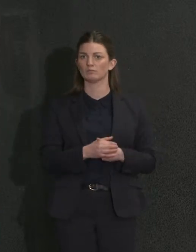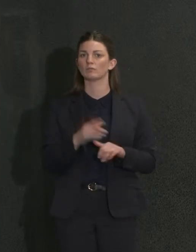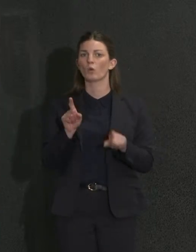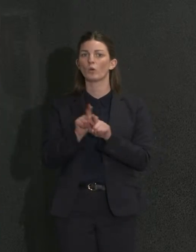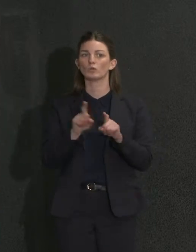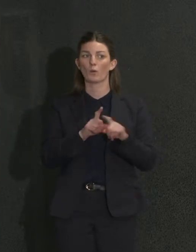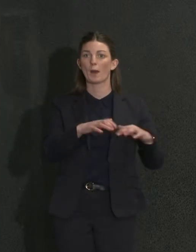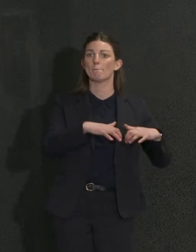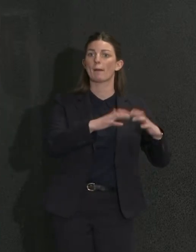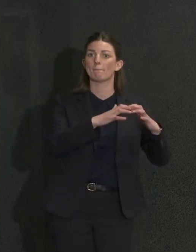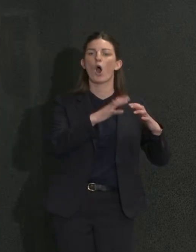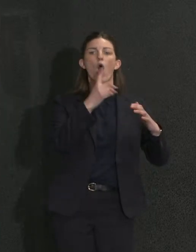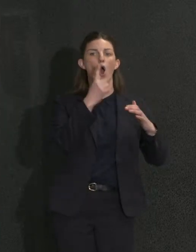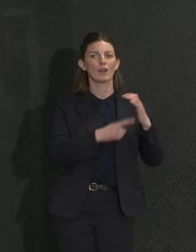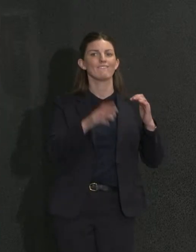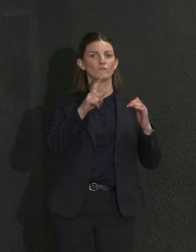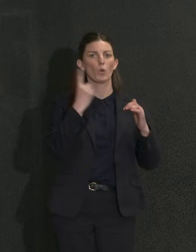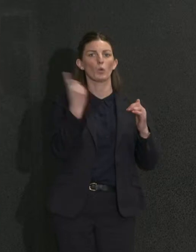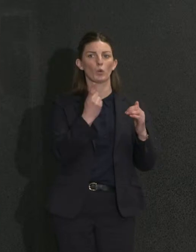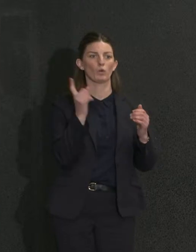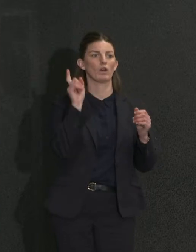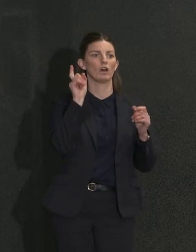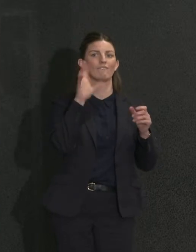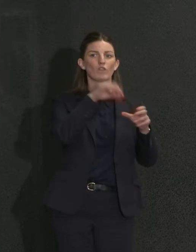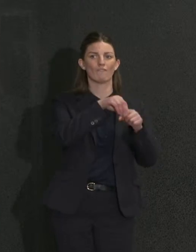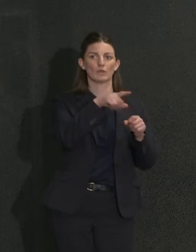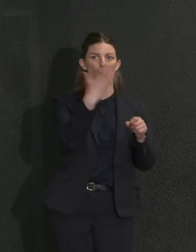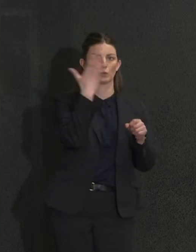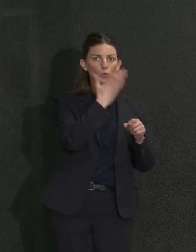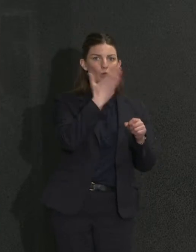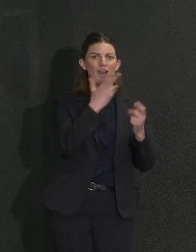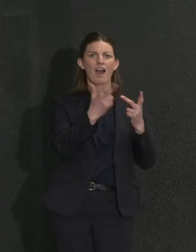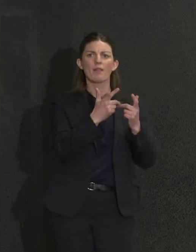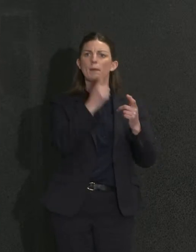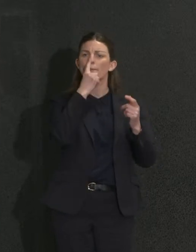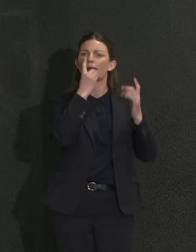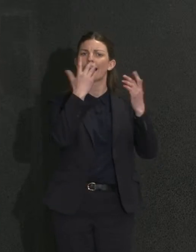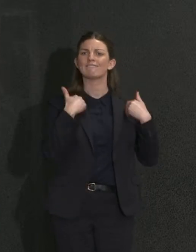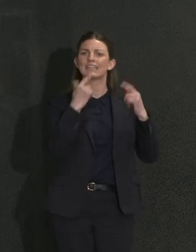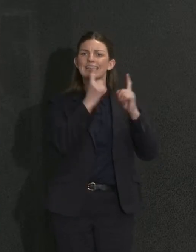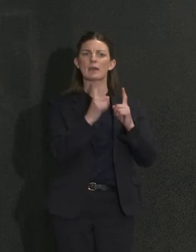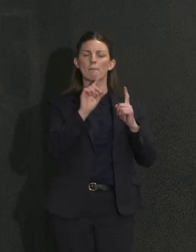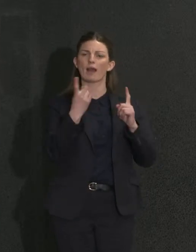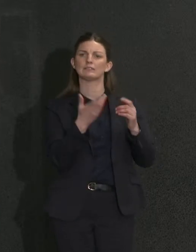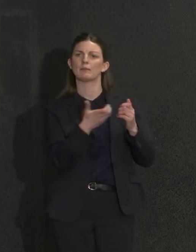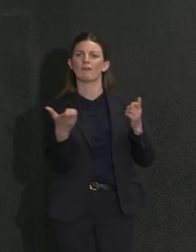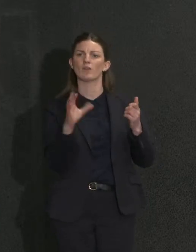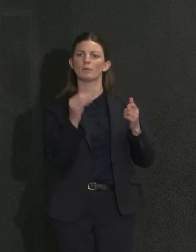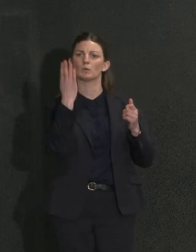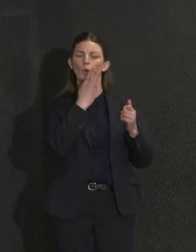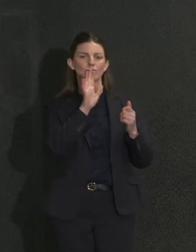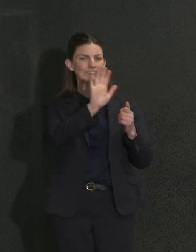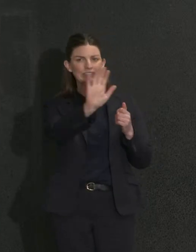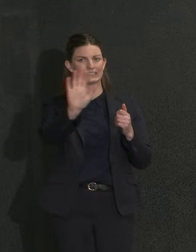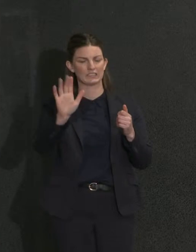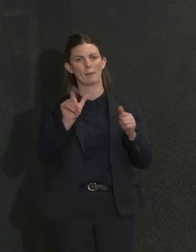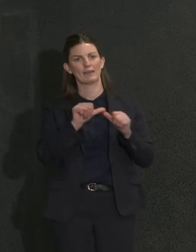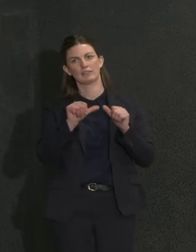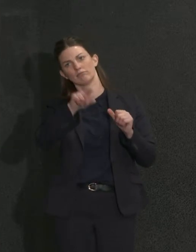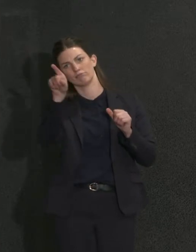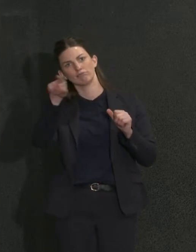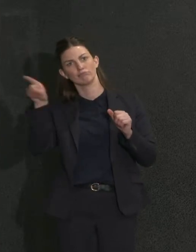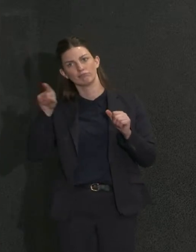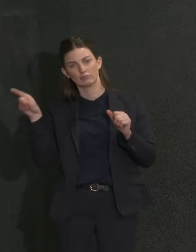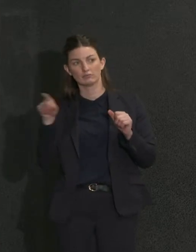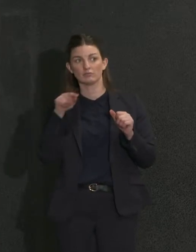is only for the school community? There's a lot of demand there this morning. It's obviously wonderful to see, and as we've said many times before, there is a huge demand for